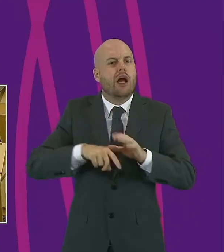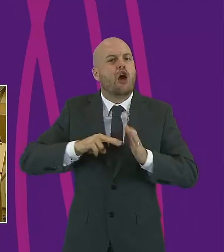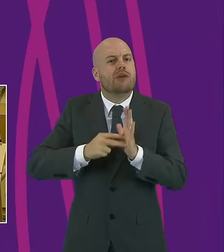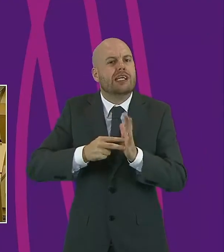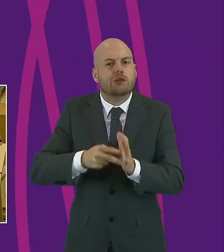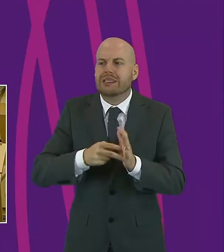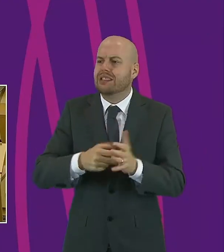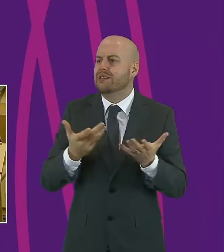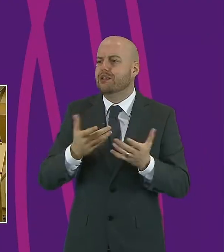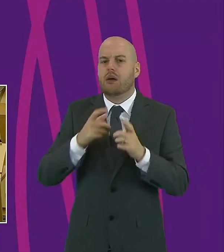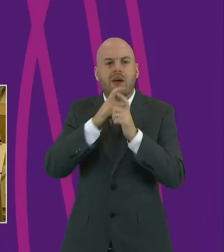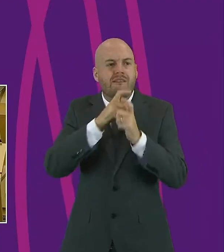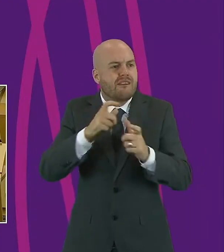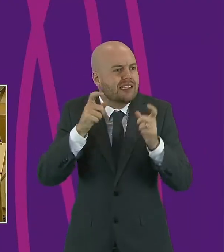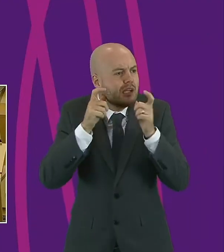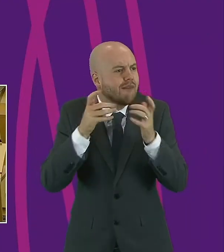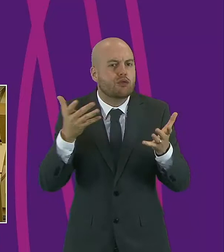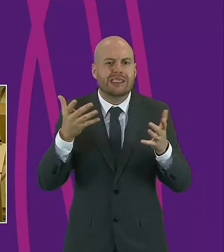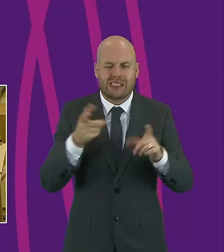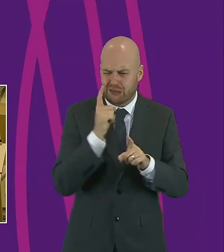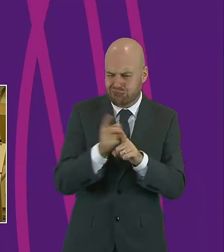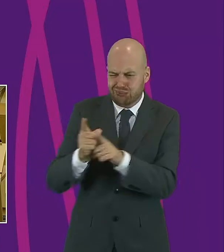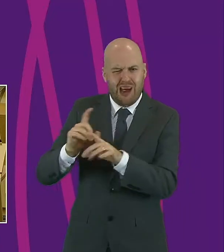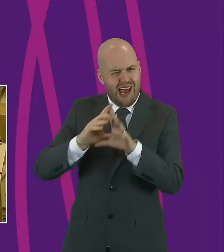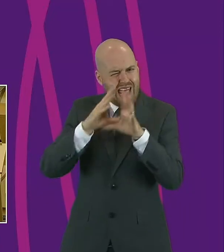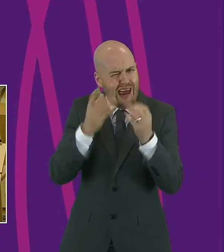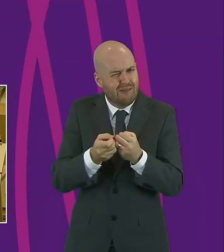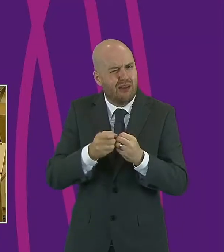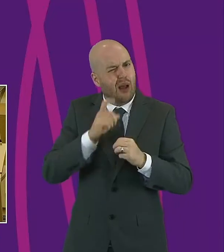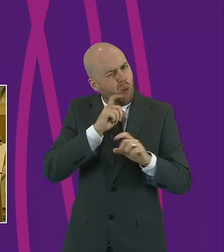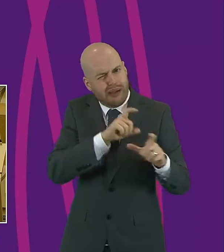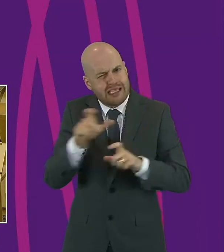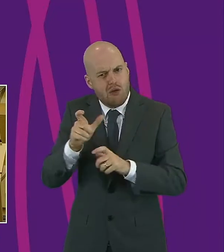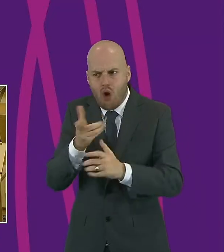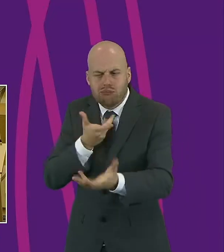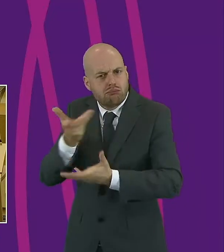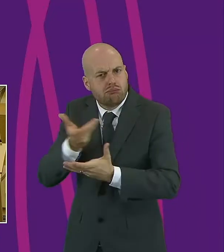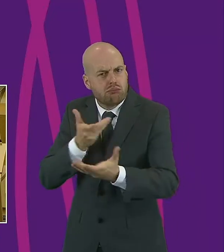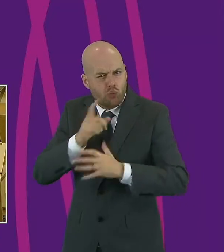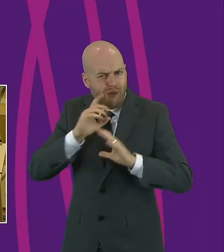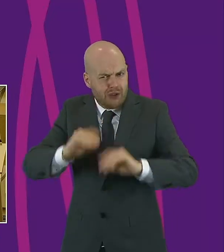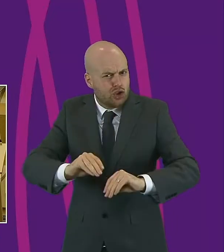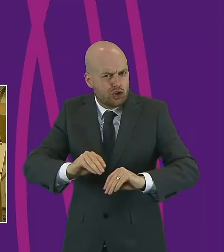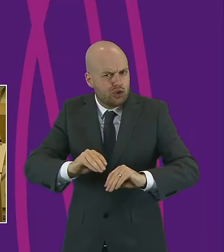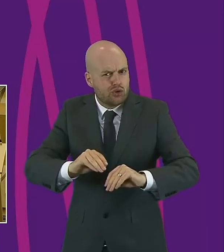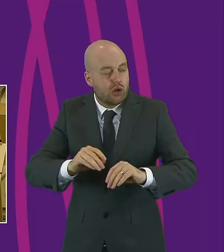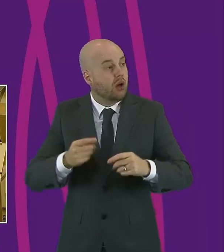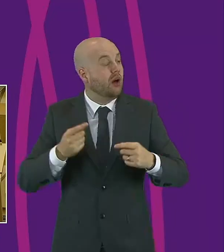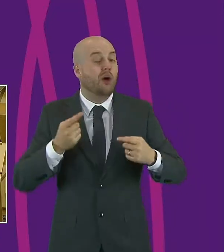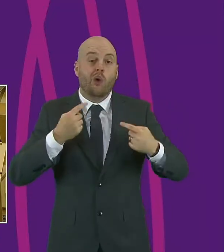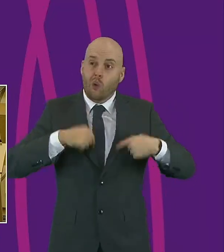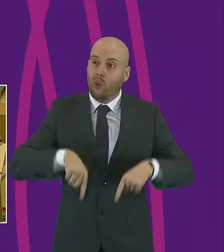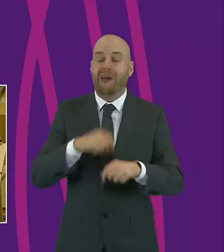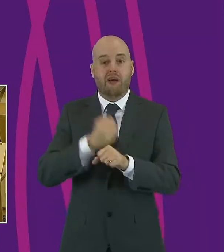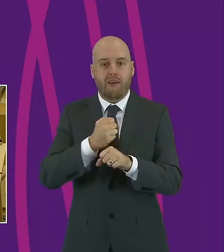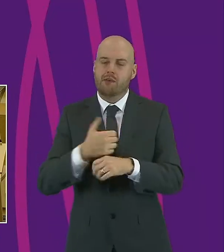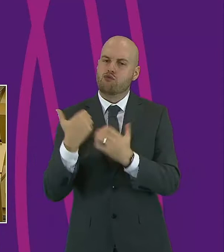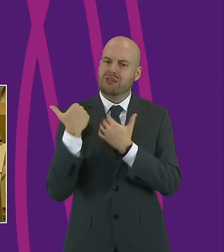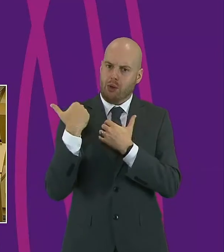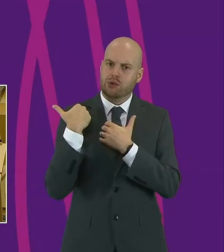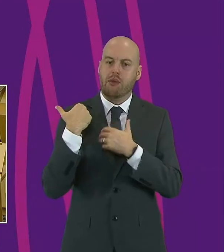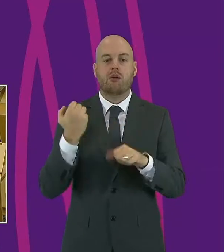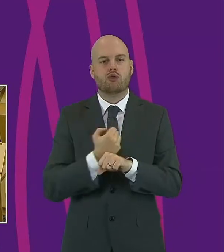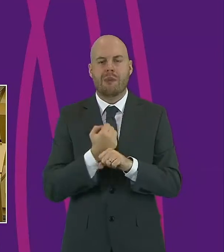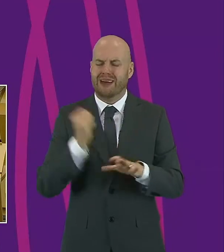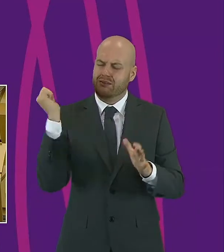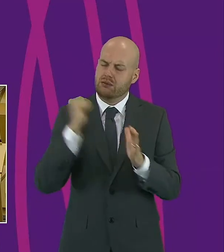across a range of these different things, we, as the government, as is our responsibility, will continue to take the tough decisions, whatever they may be,